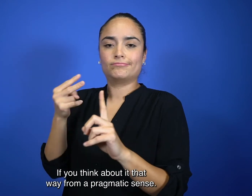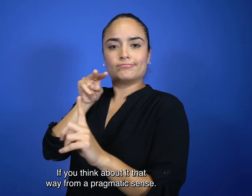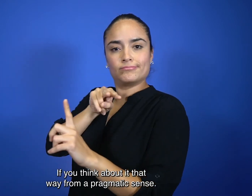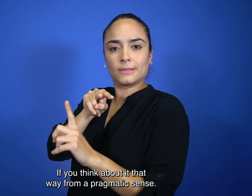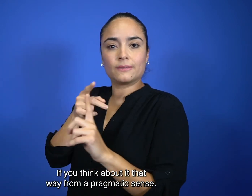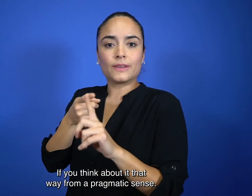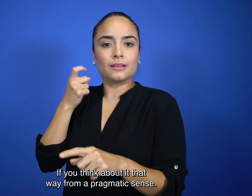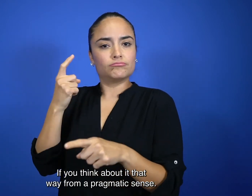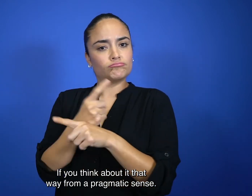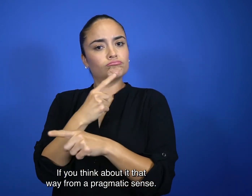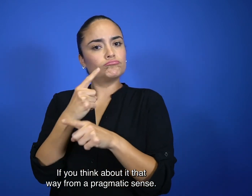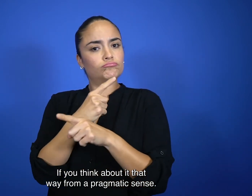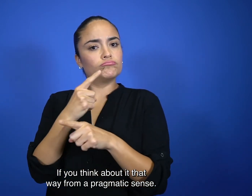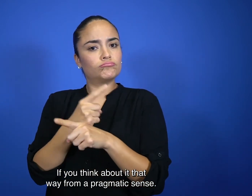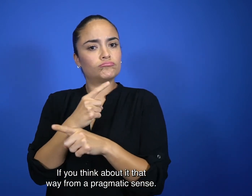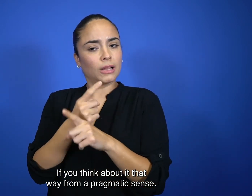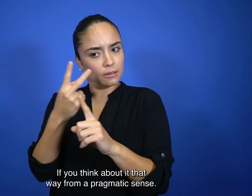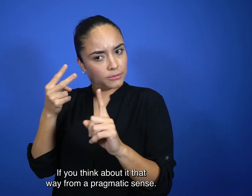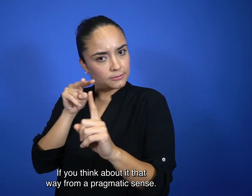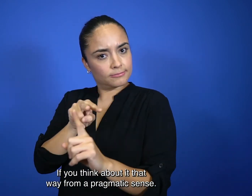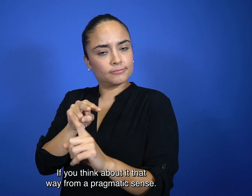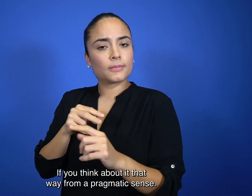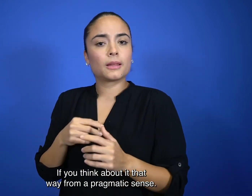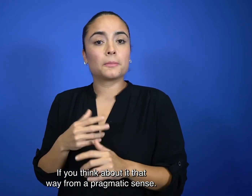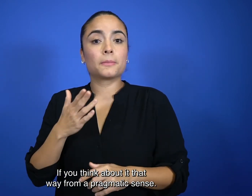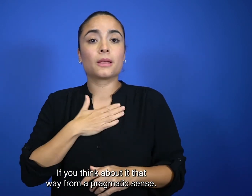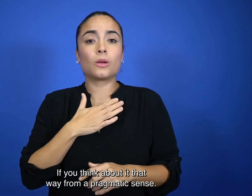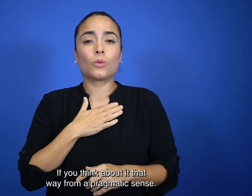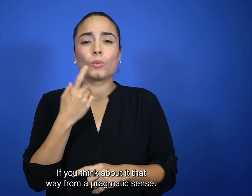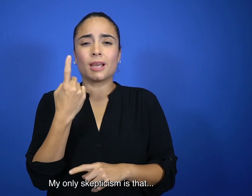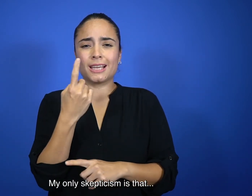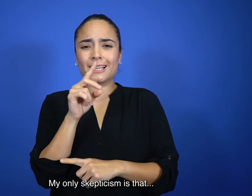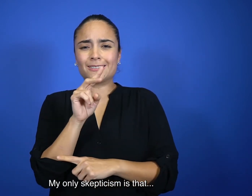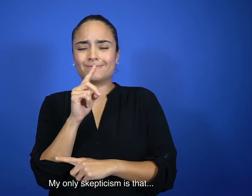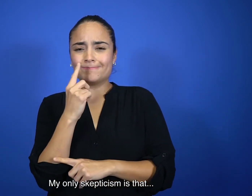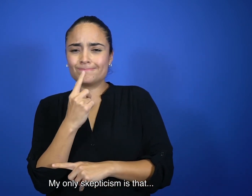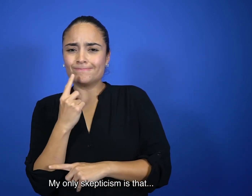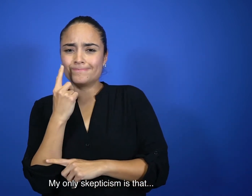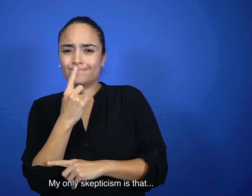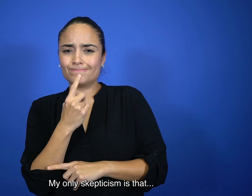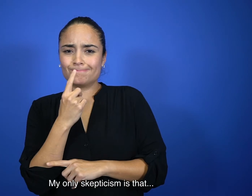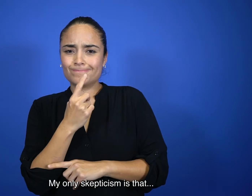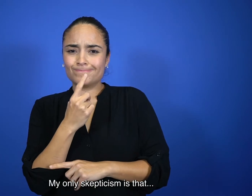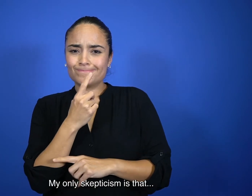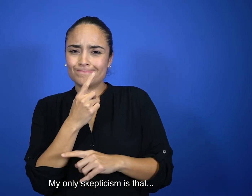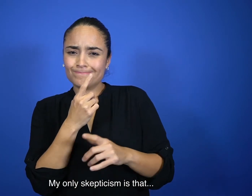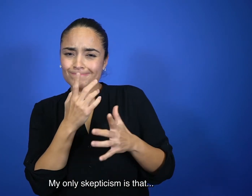you think about it that way from a pragmatic sense. My only skepticism is